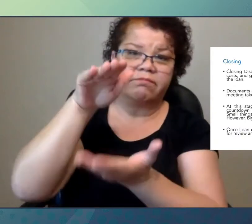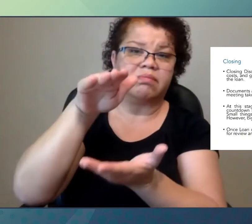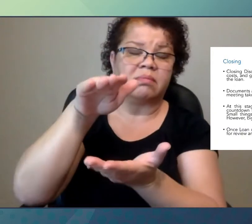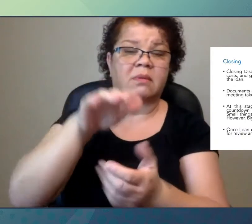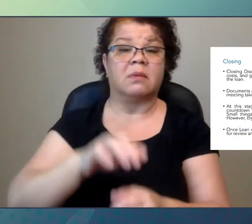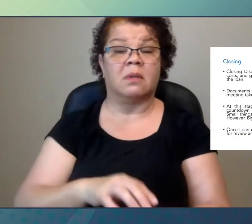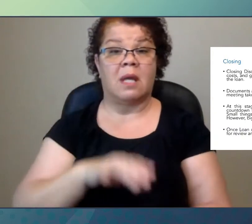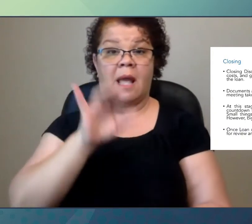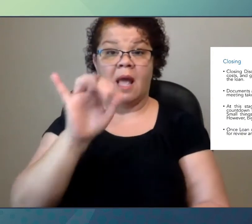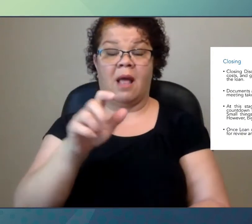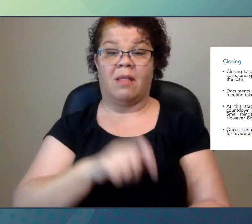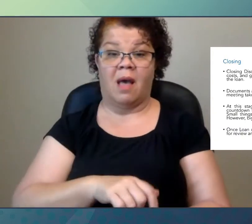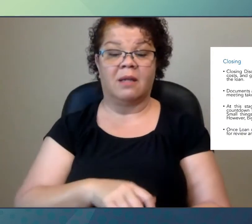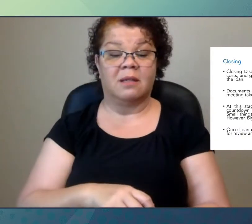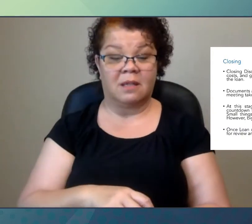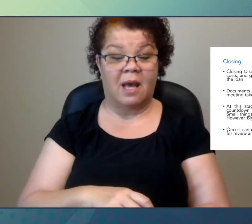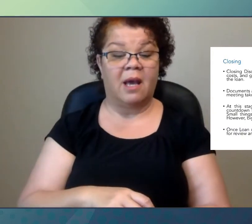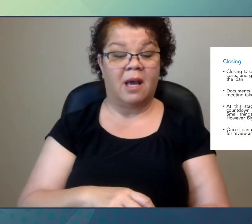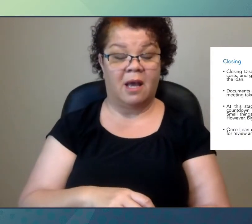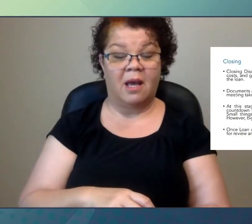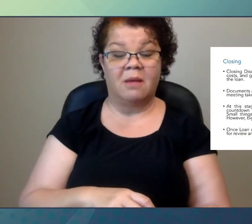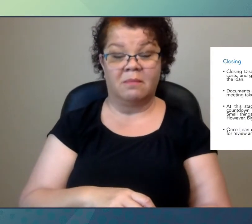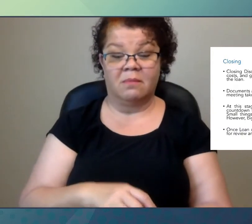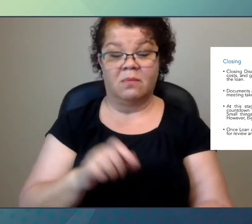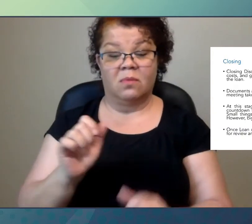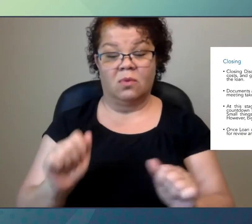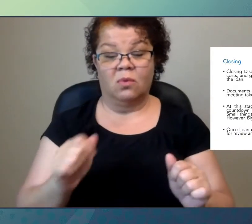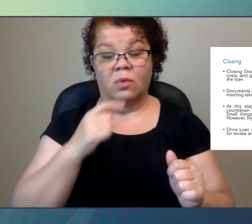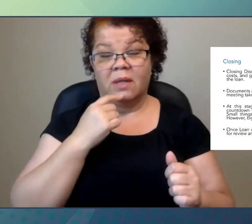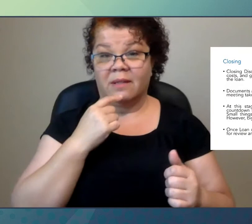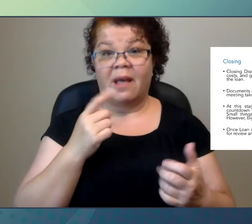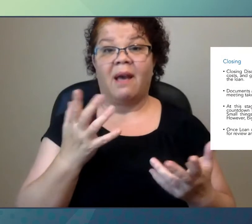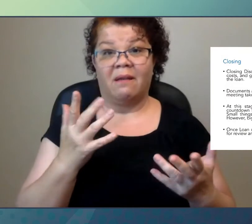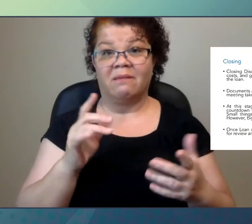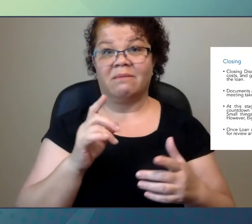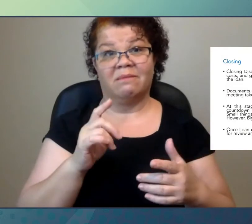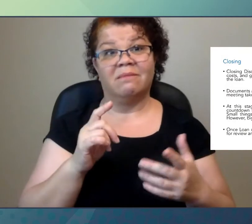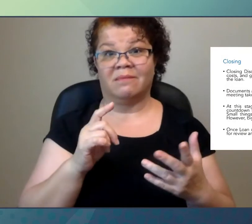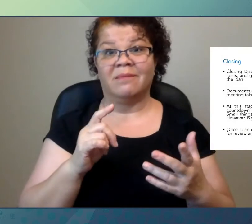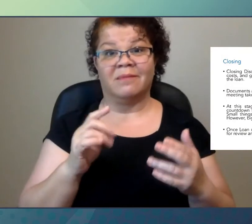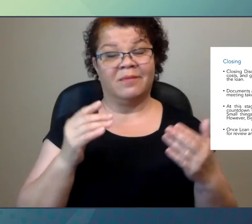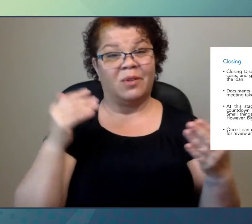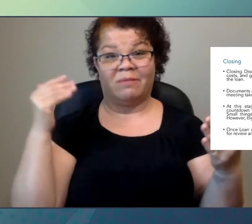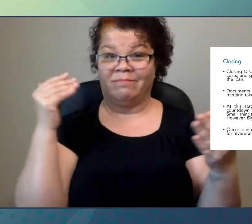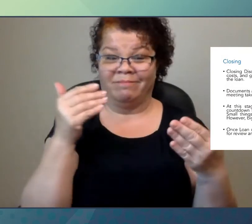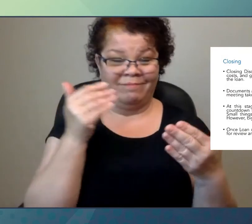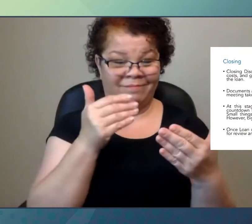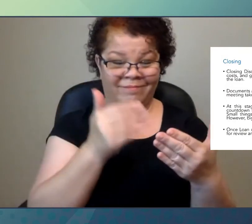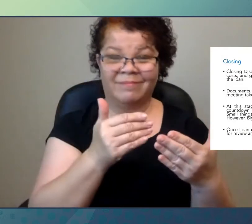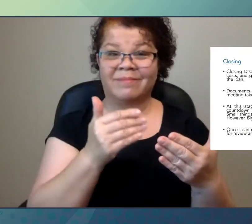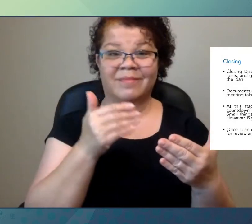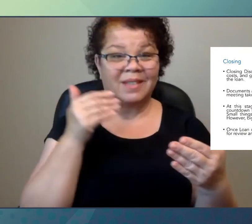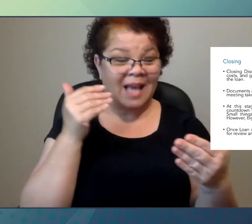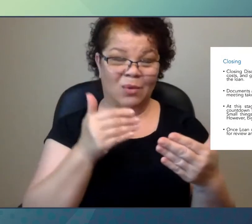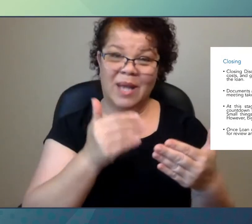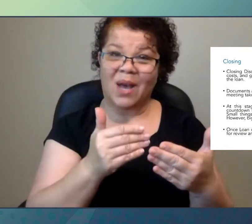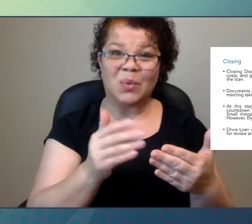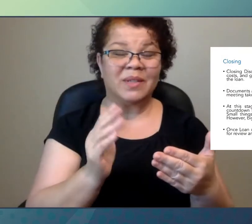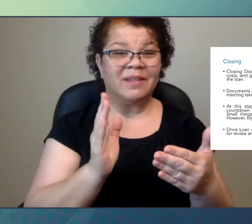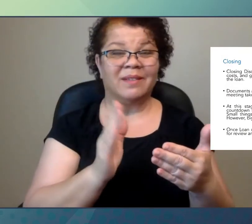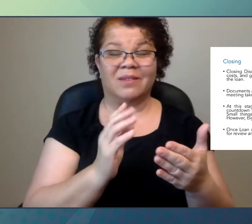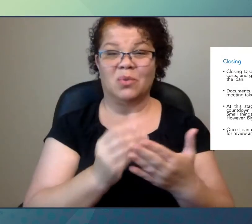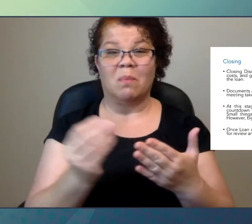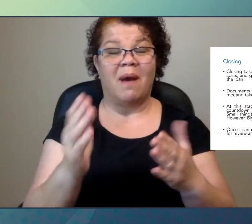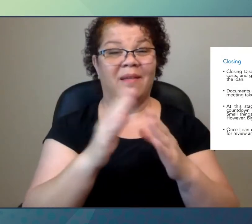a spaceship at the launching pad, and the countdown has begun. So we're almost there. If you find issues, let's say,